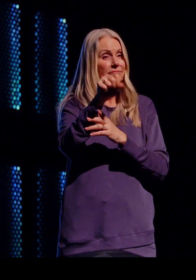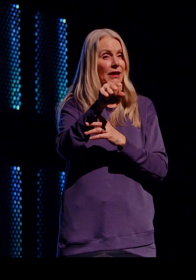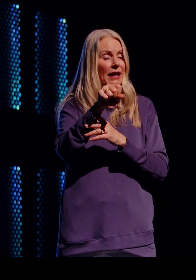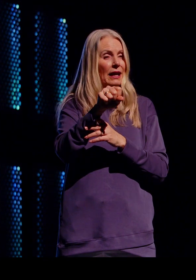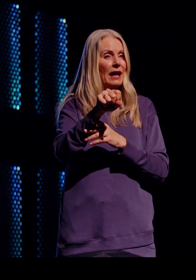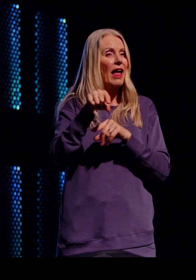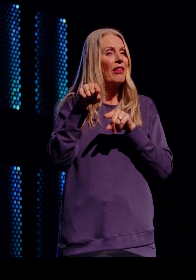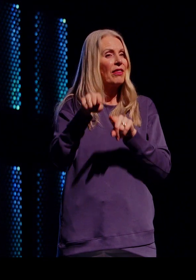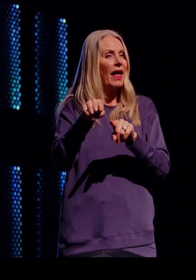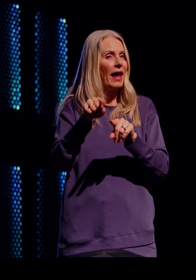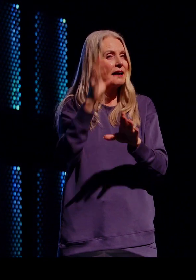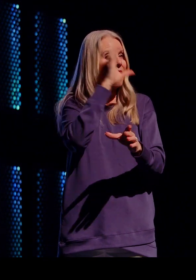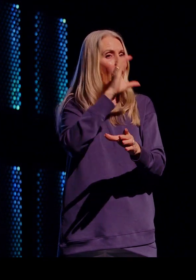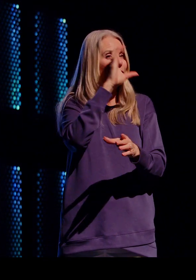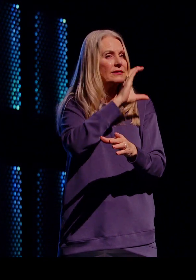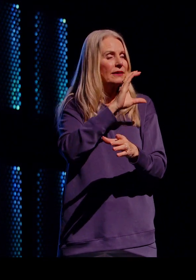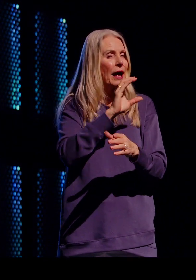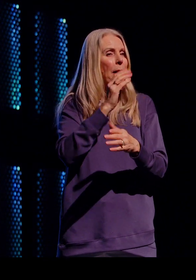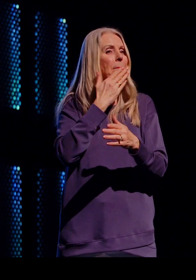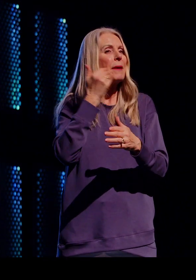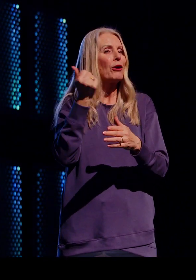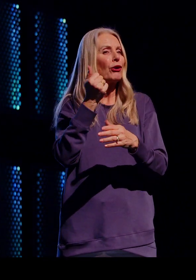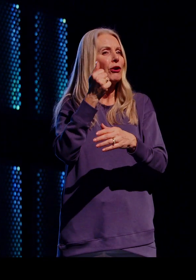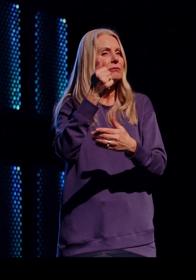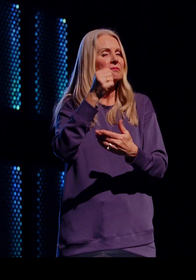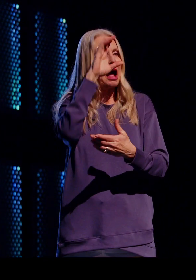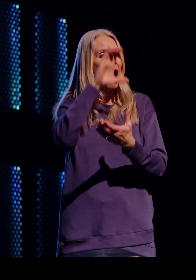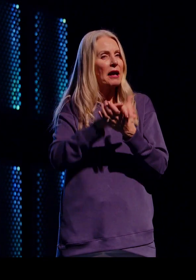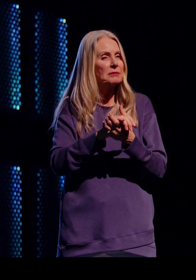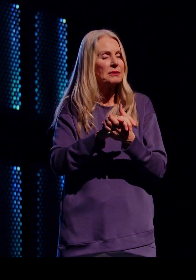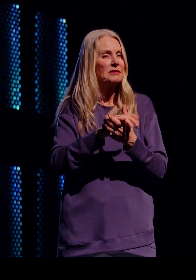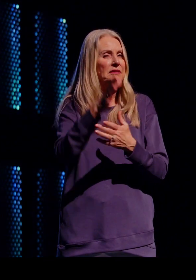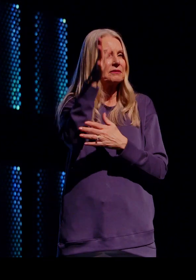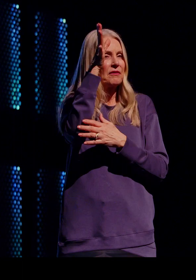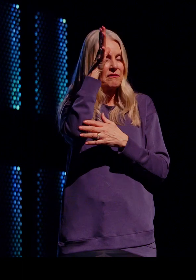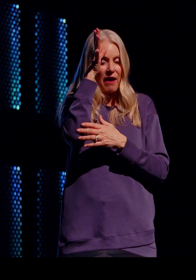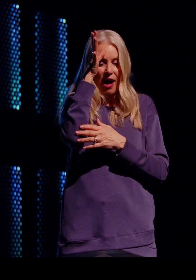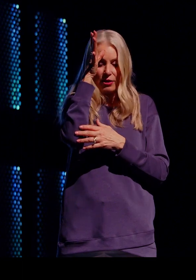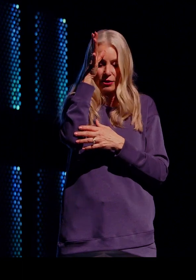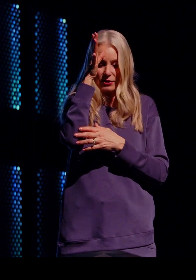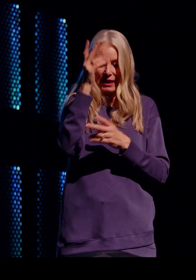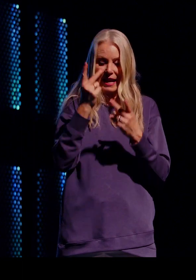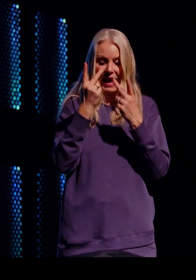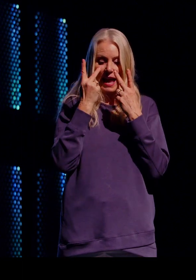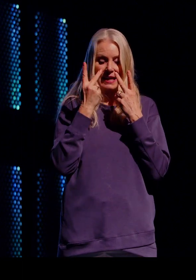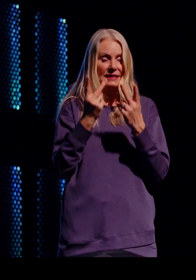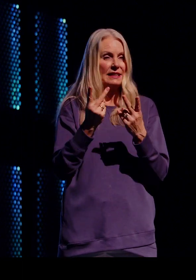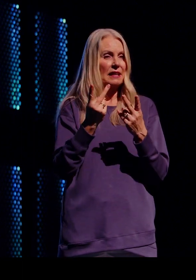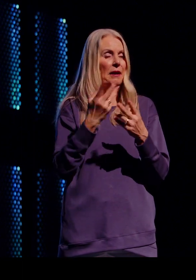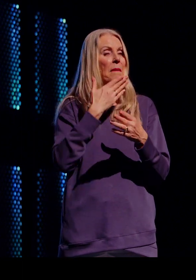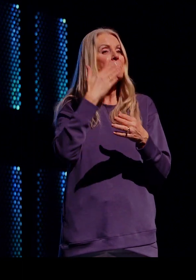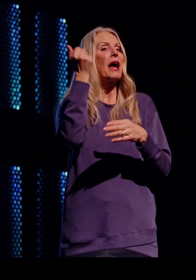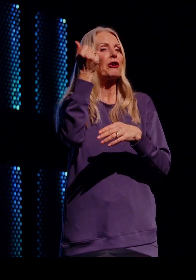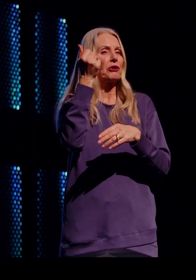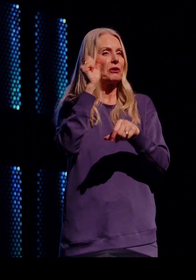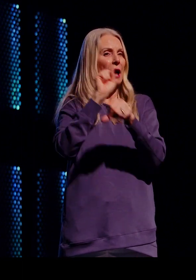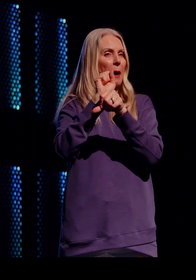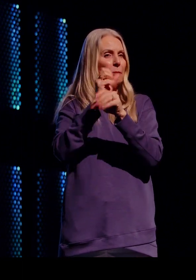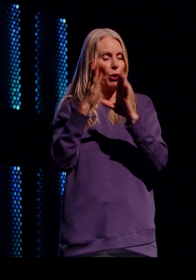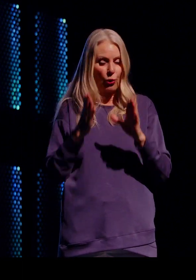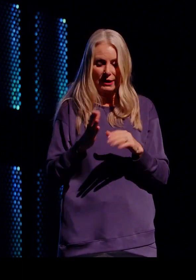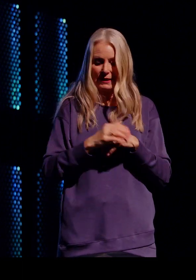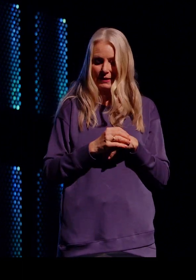better husbands, as they seek to be better fathers, as they seek to be better employees or